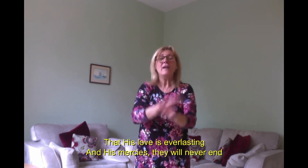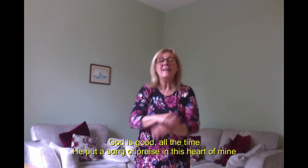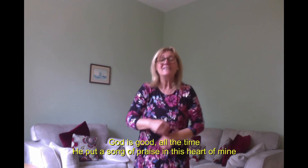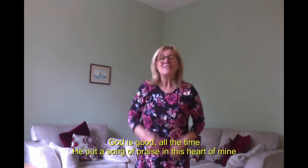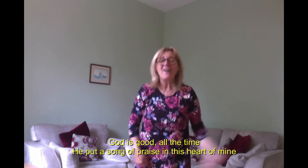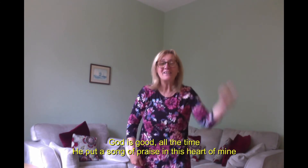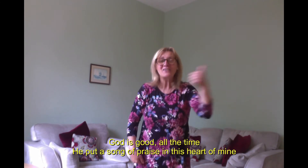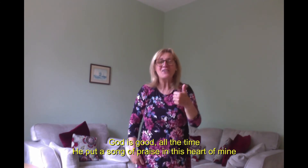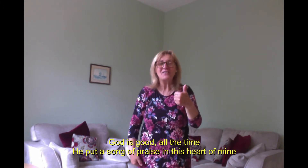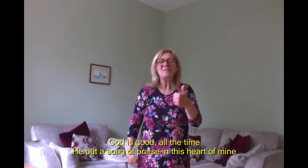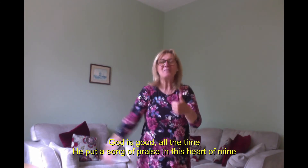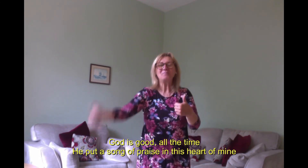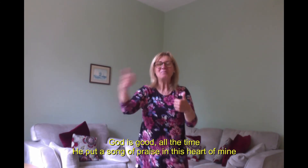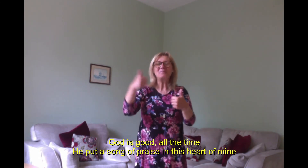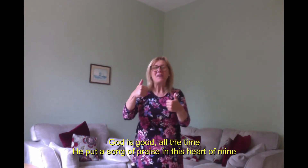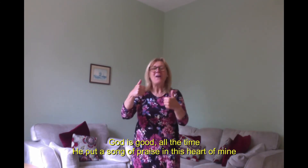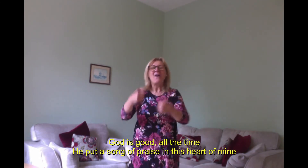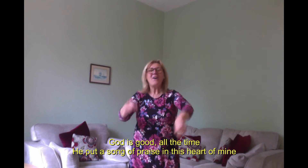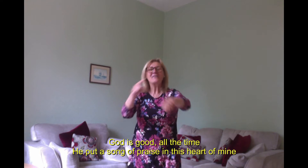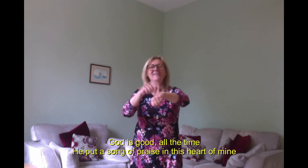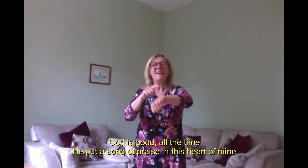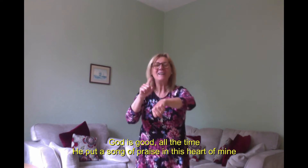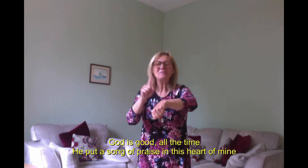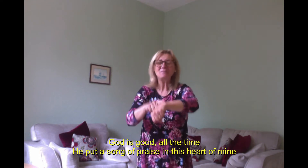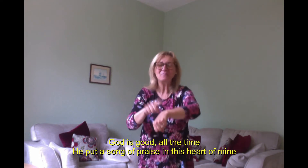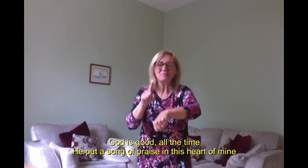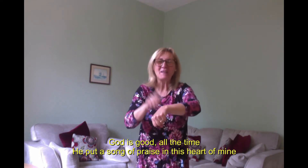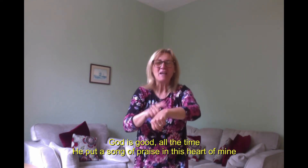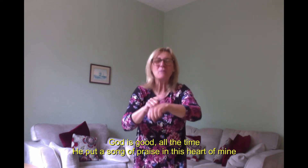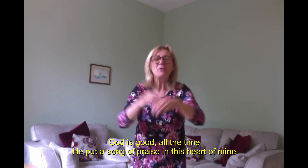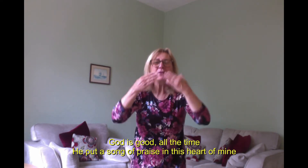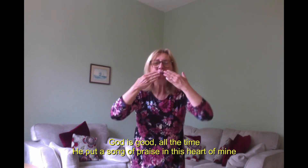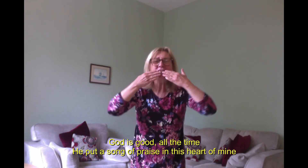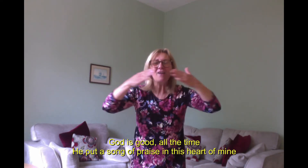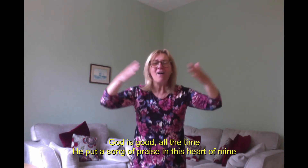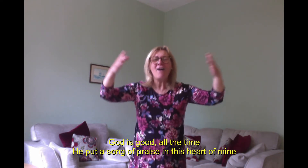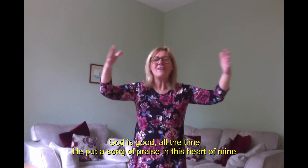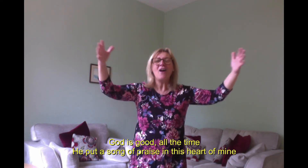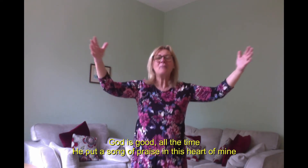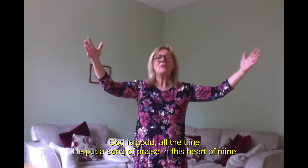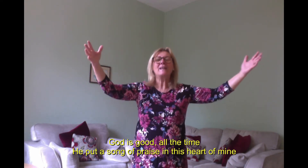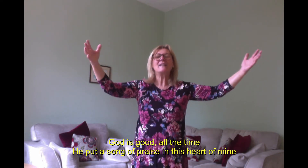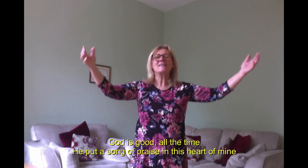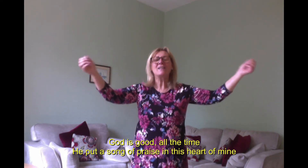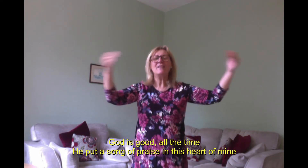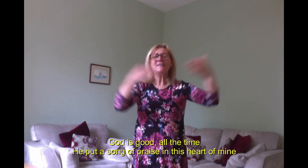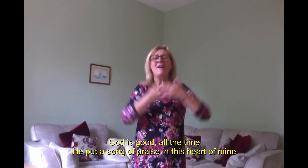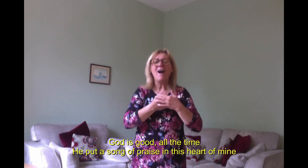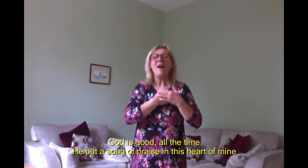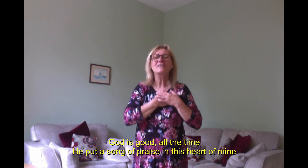end. God is good all the time. And a song of praise in this heart of